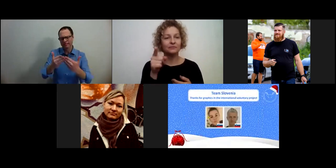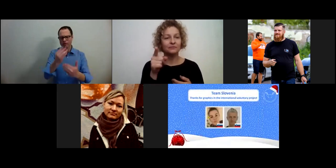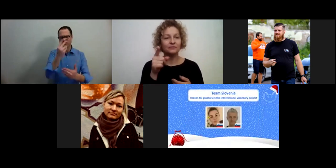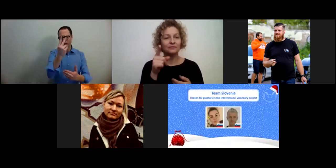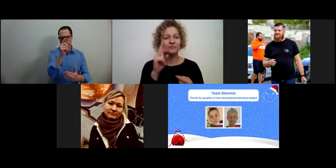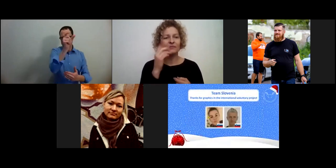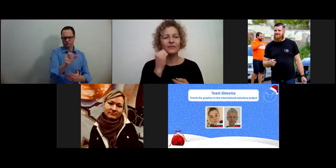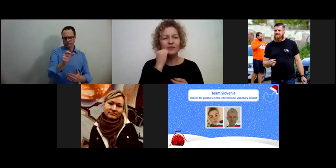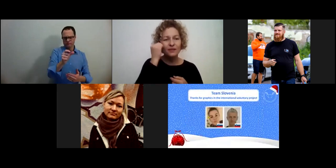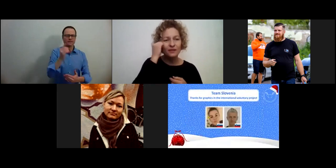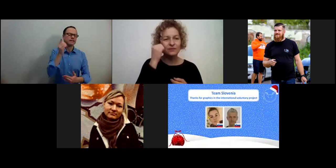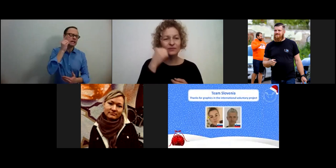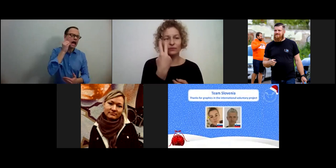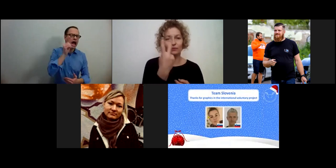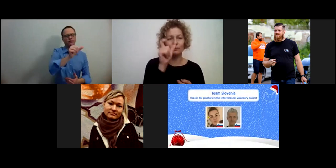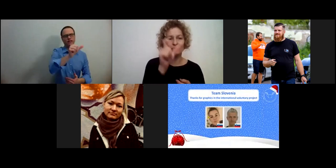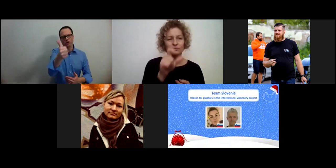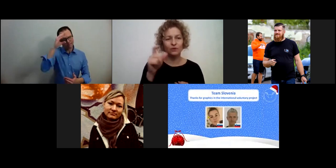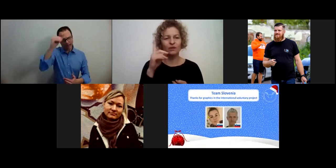Our next guest,